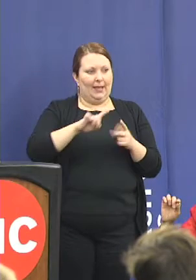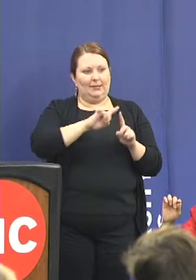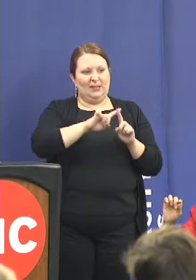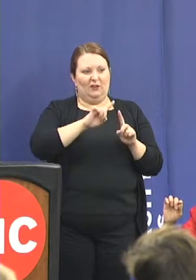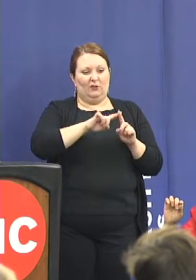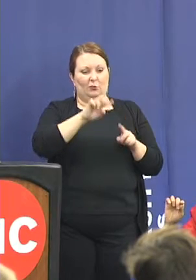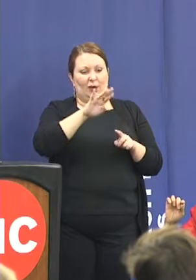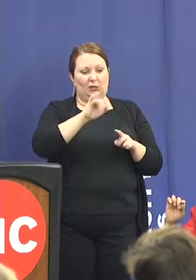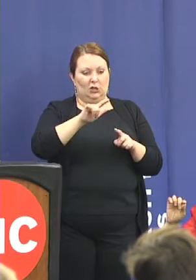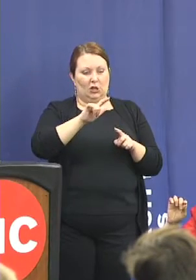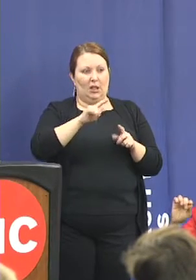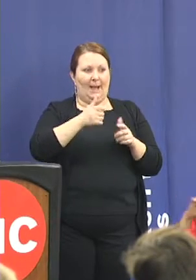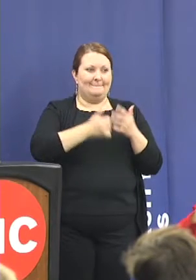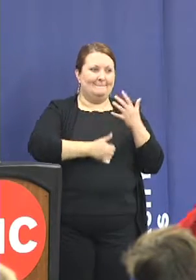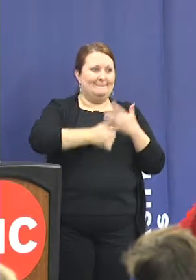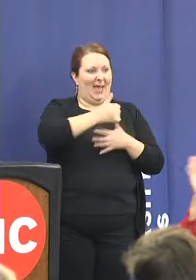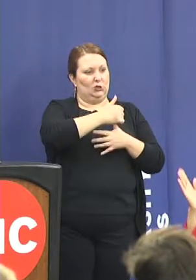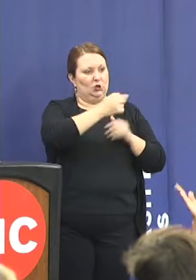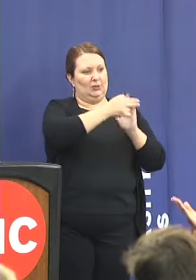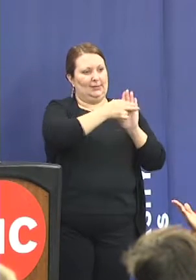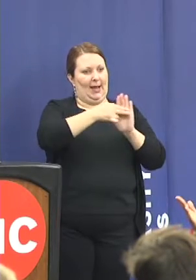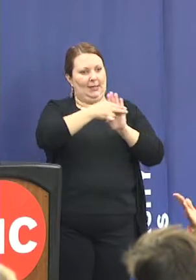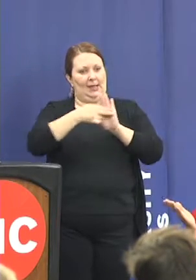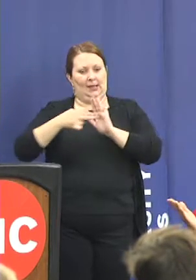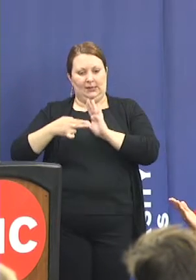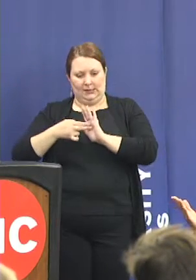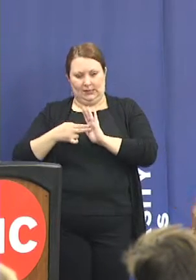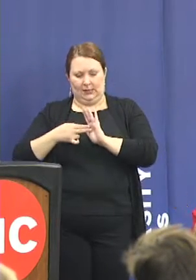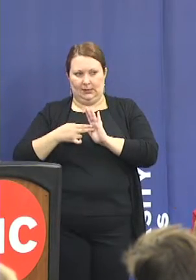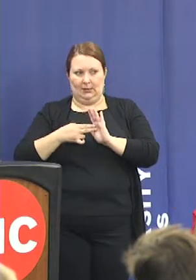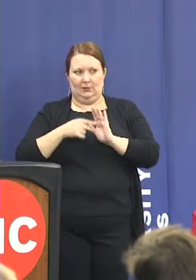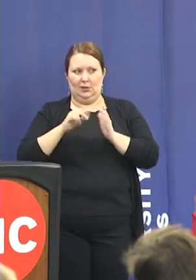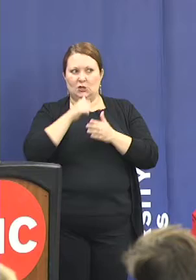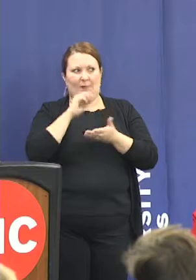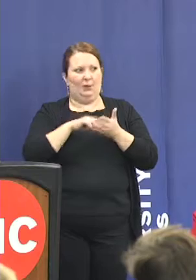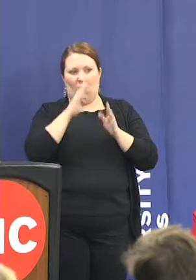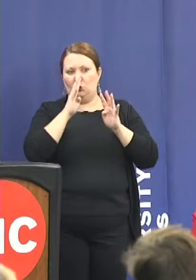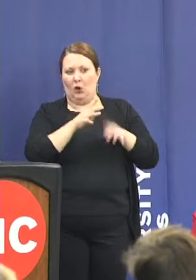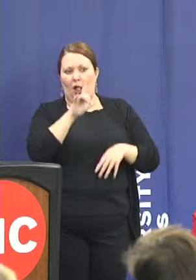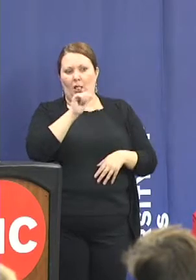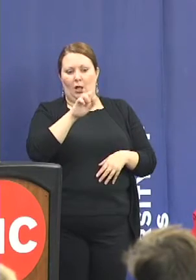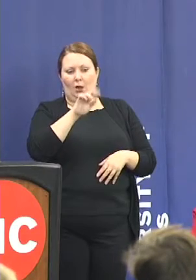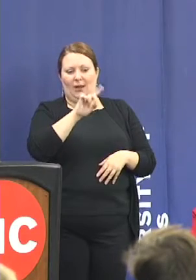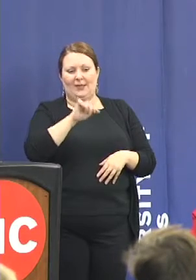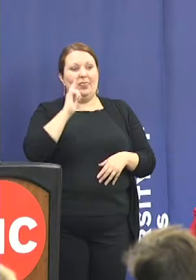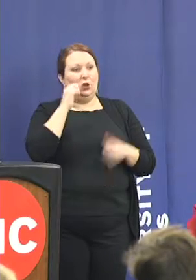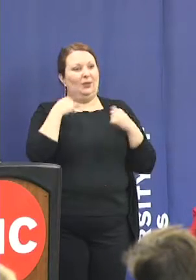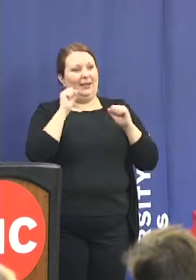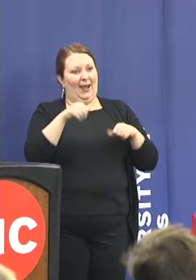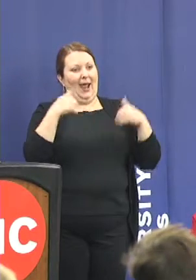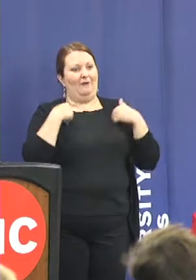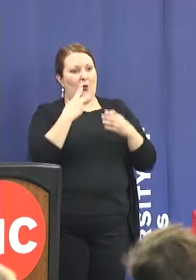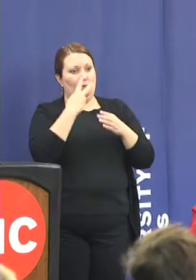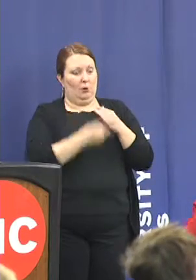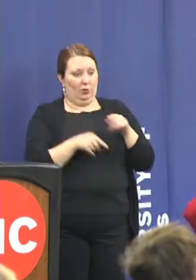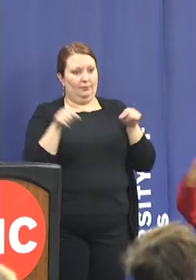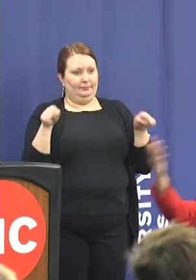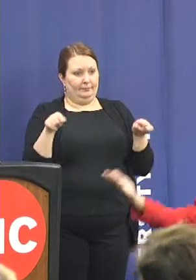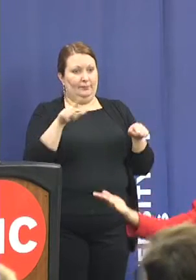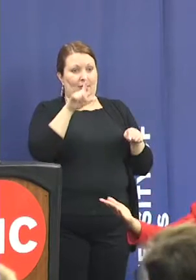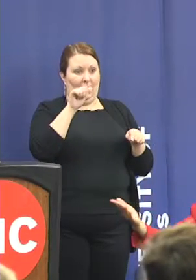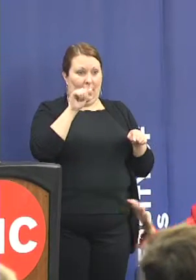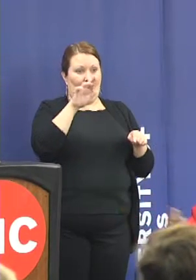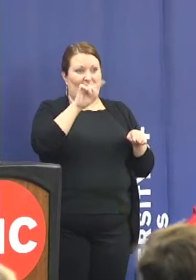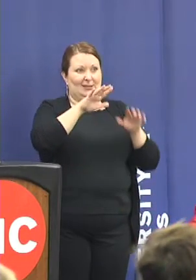different racial master statuses, then we are saying there's no la raza. I think both can exist. We can actually say there's both. There